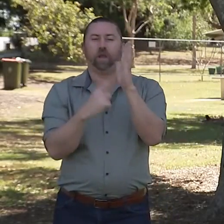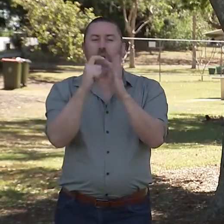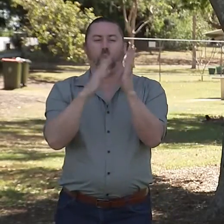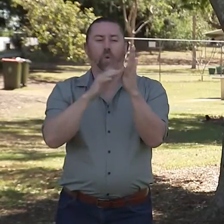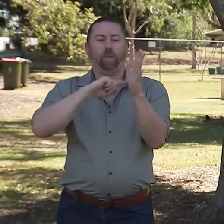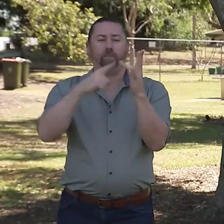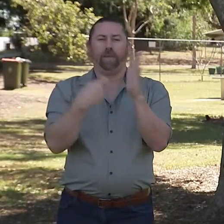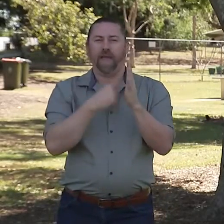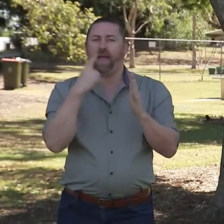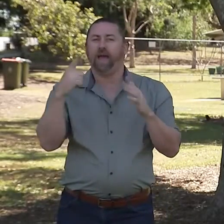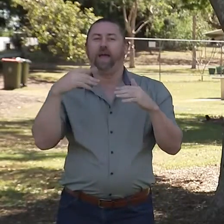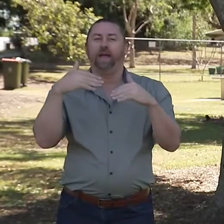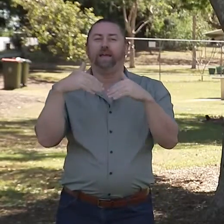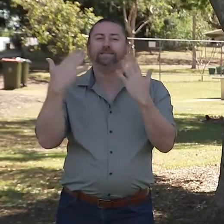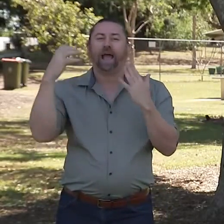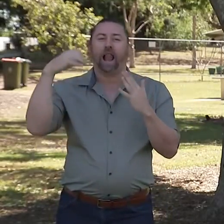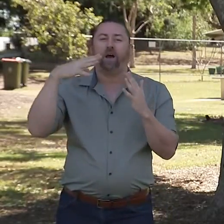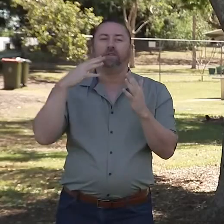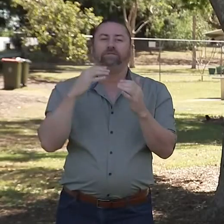Yep.